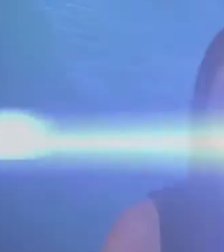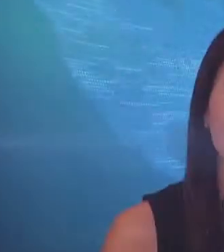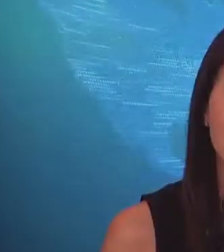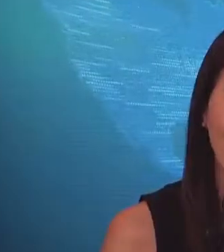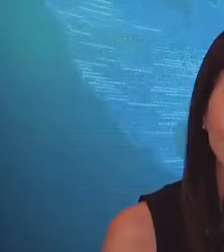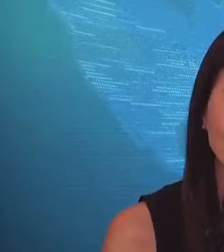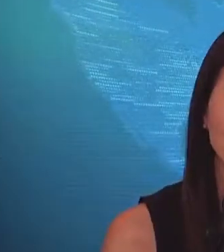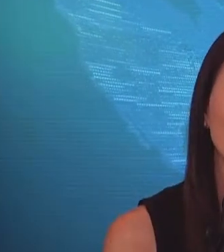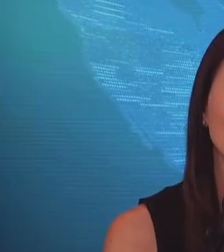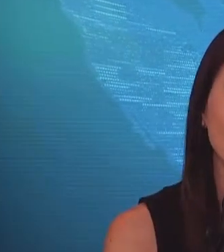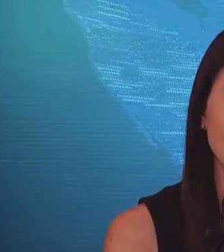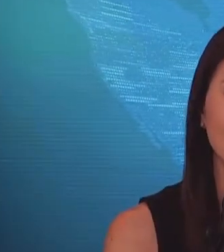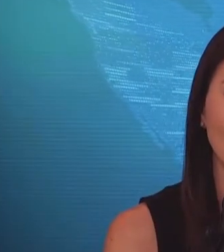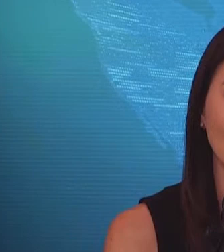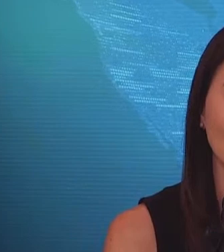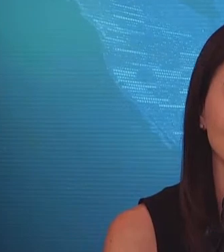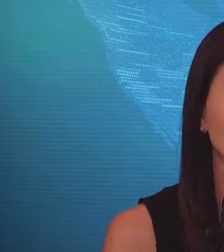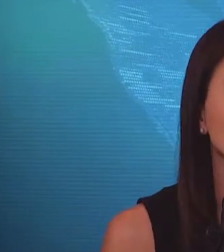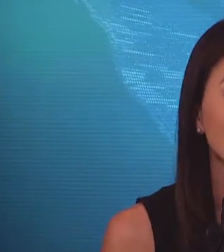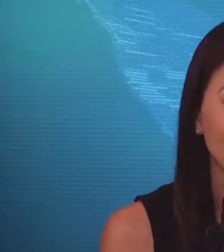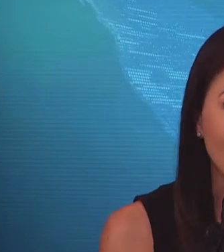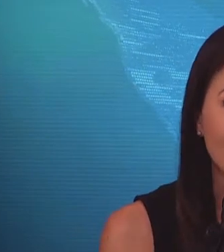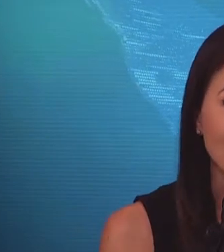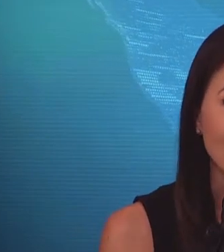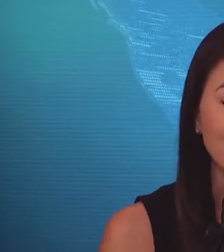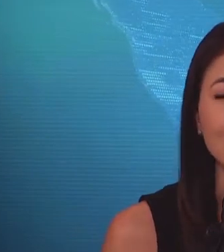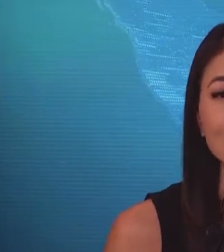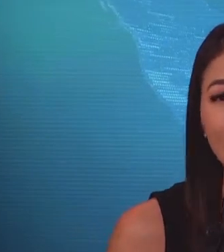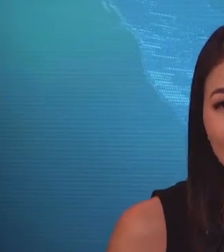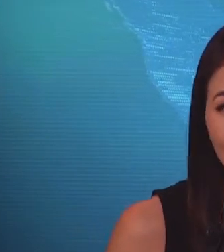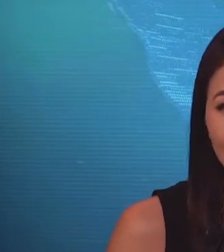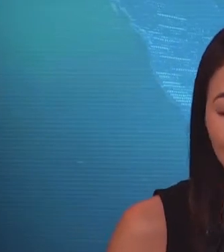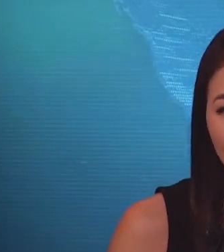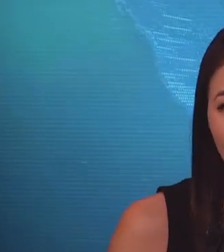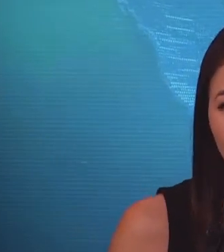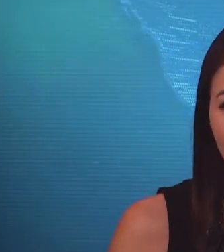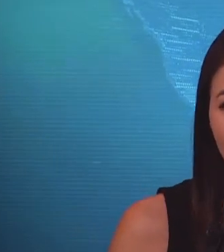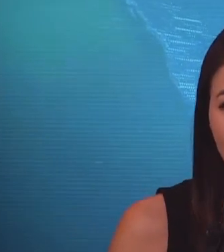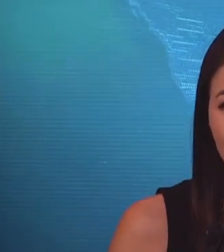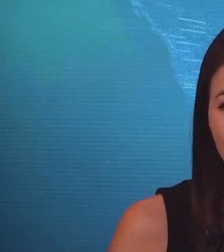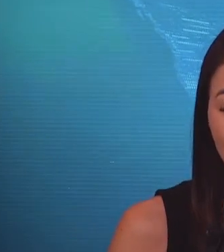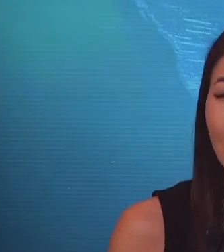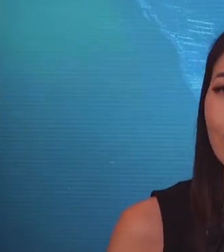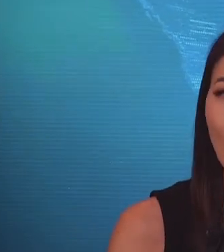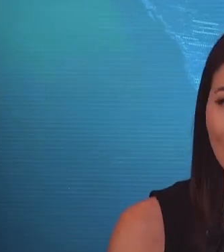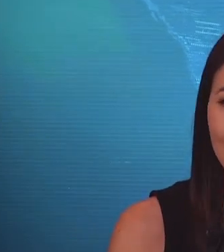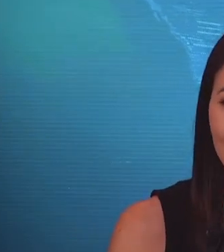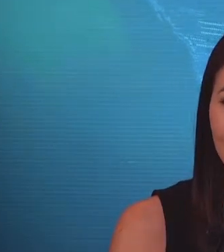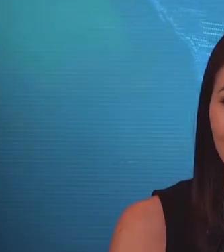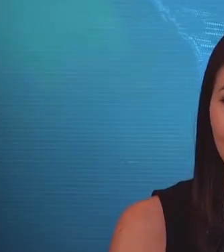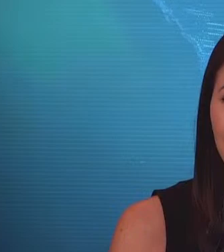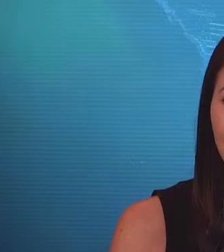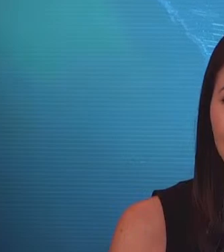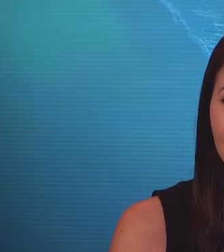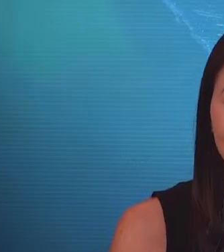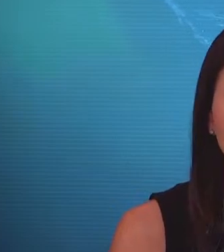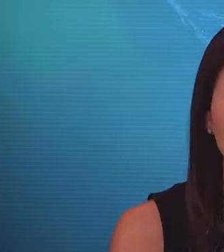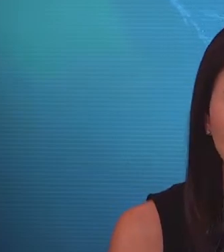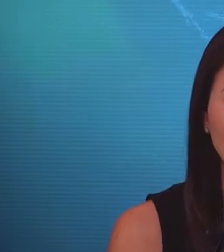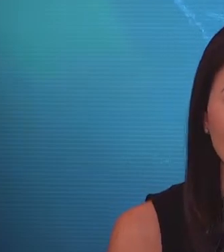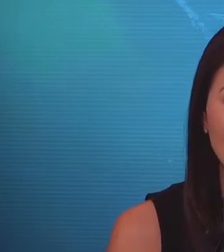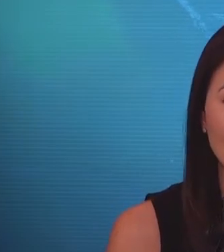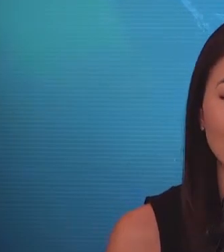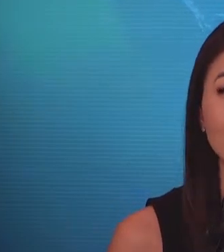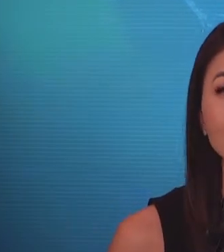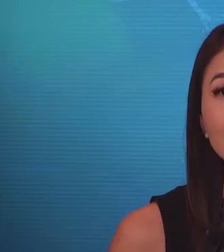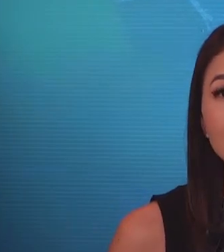$263,000. Now, the manhunt for Kahihikolo was not only lengthy, but deadly. We spoke to the mother of one of the men killed by police in